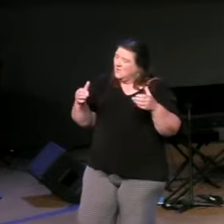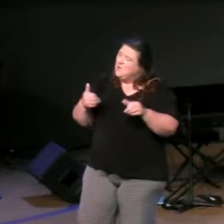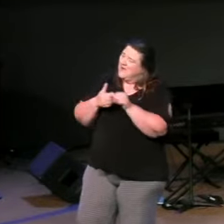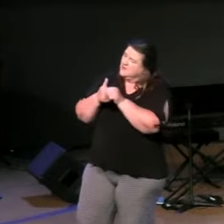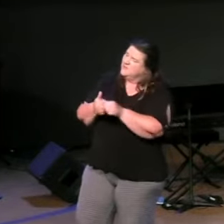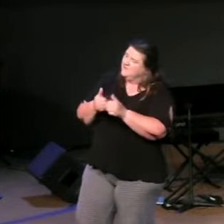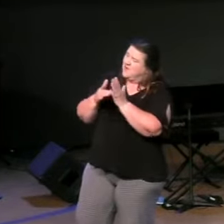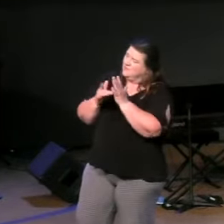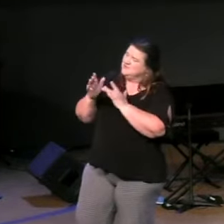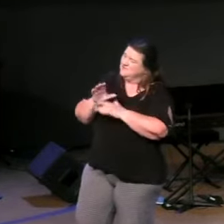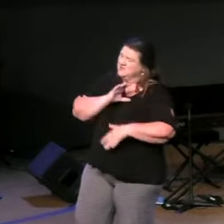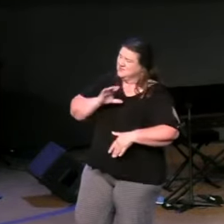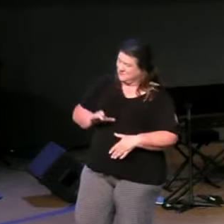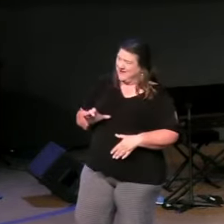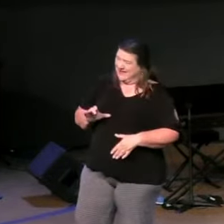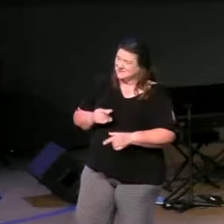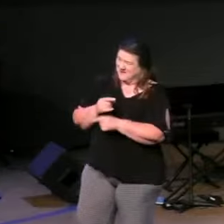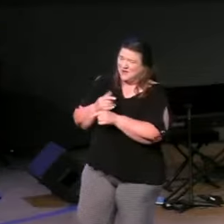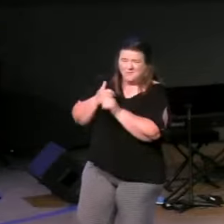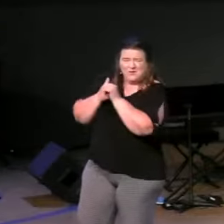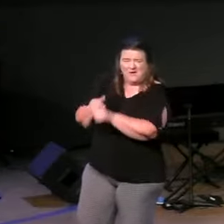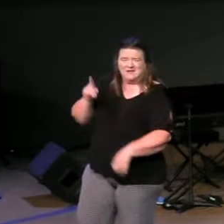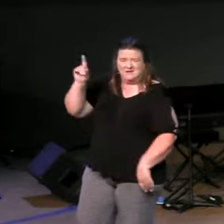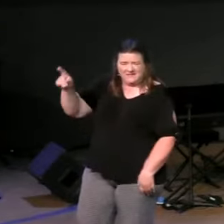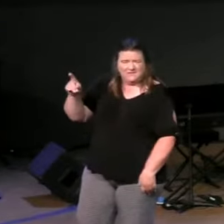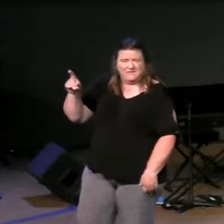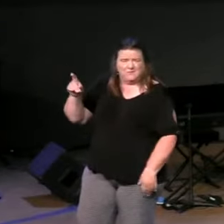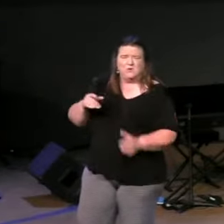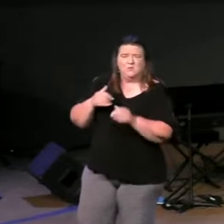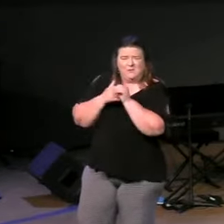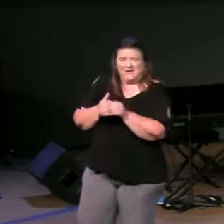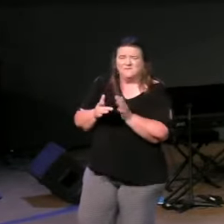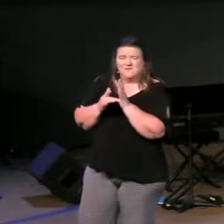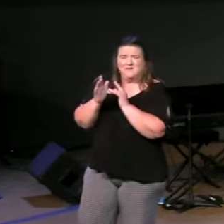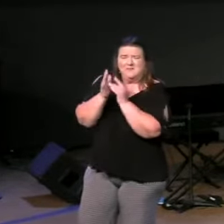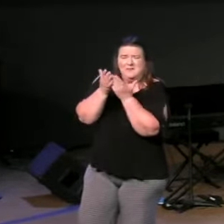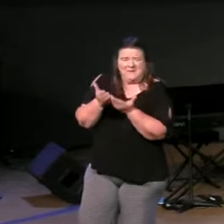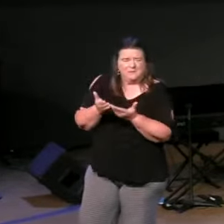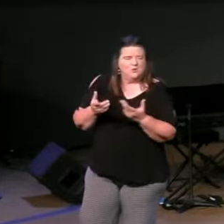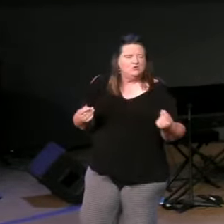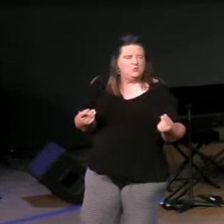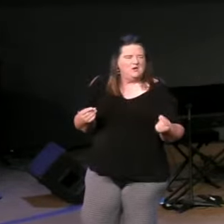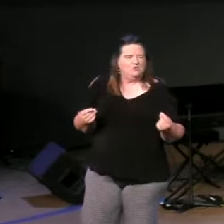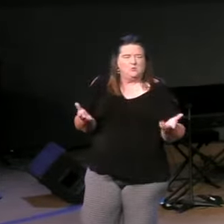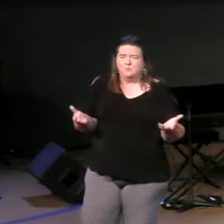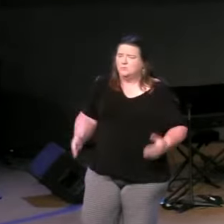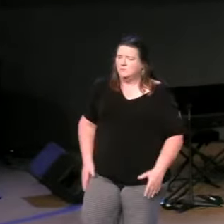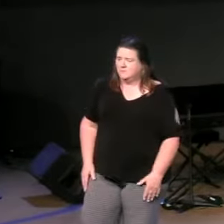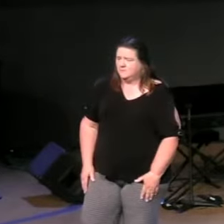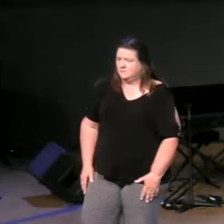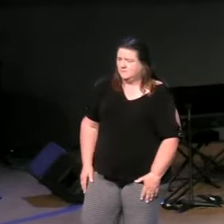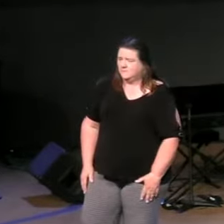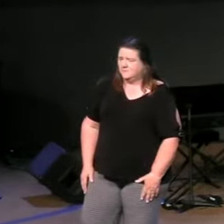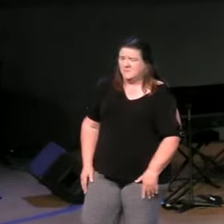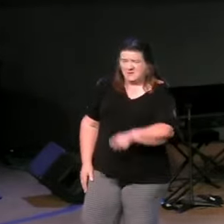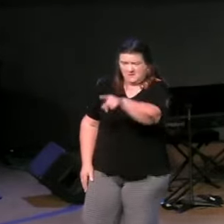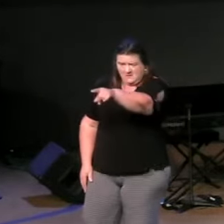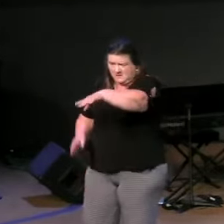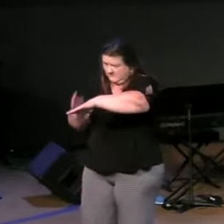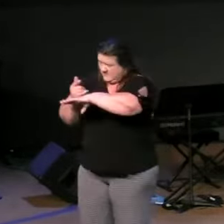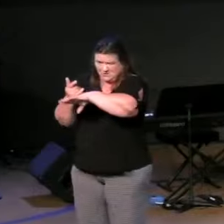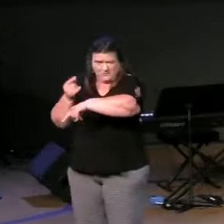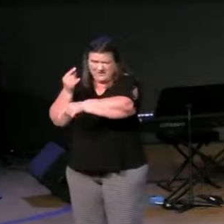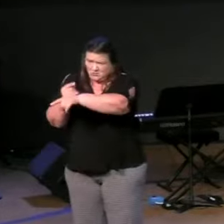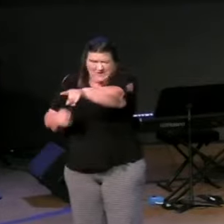followers of Christ. We want to follow him and do what's right and everything. So what do you do? Pastor Bill said the right